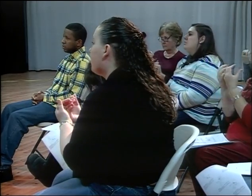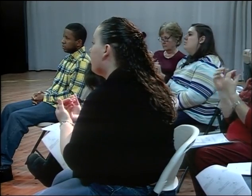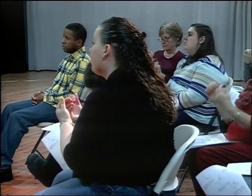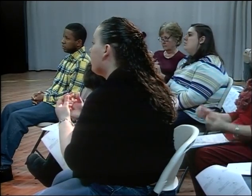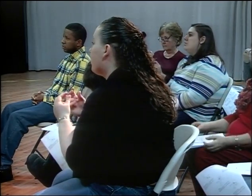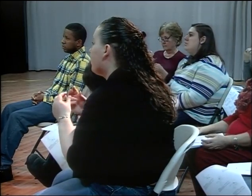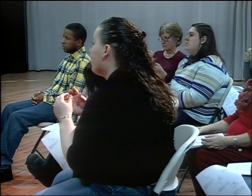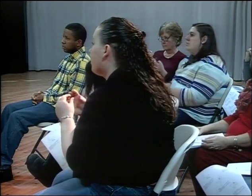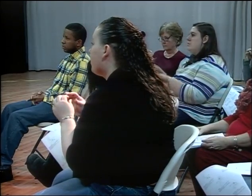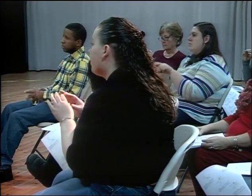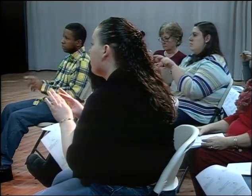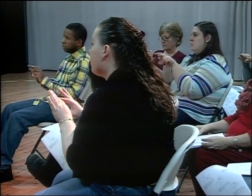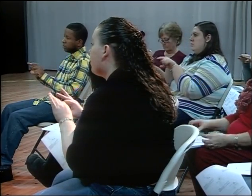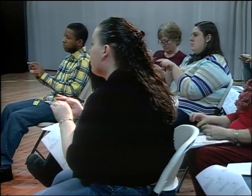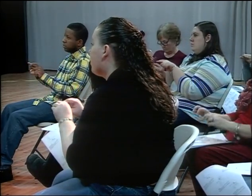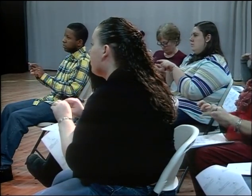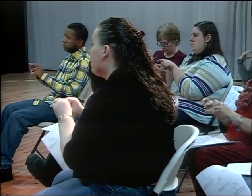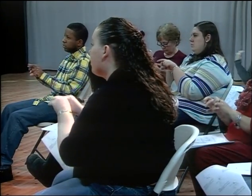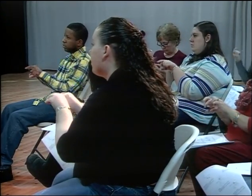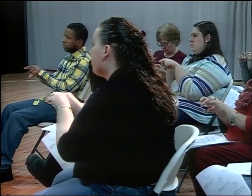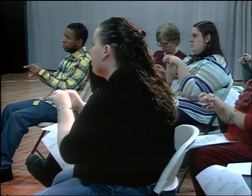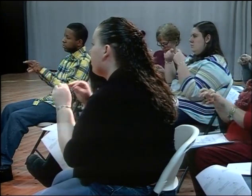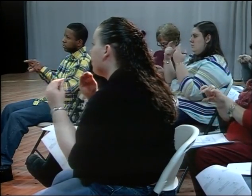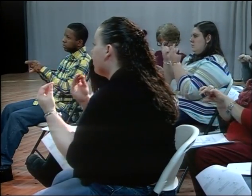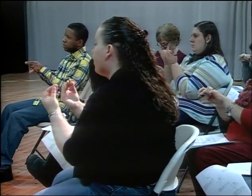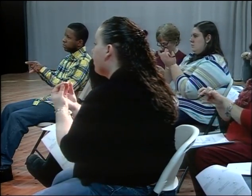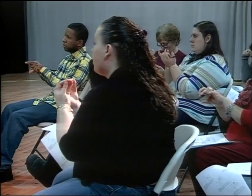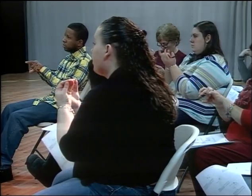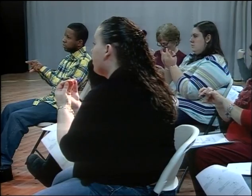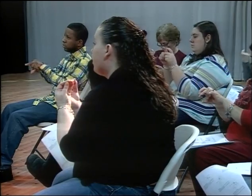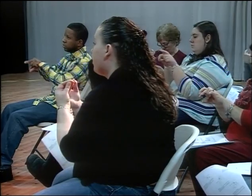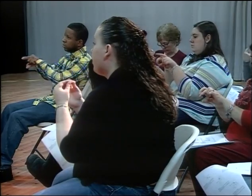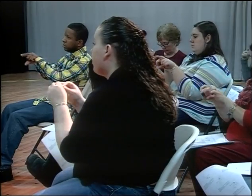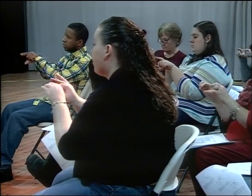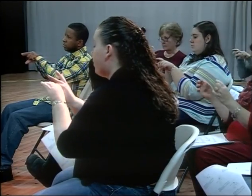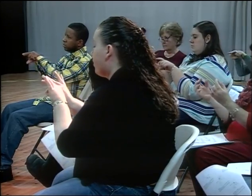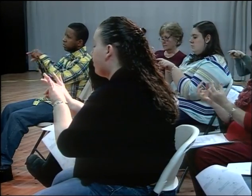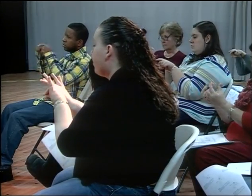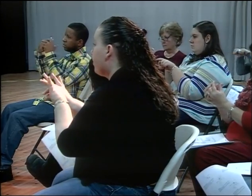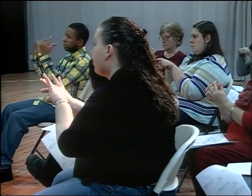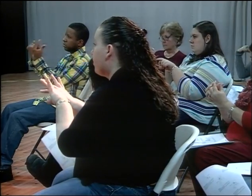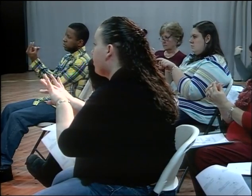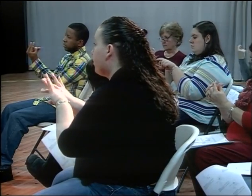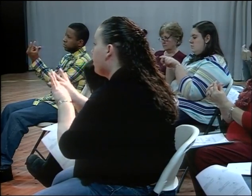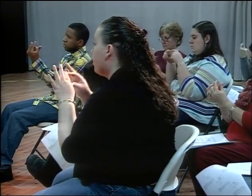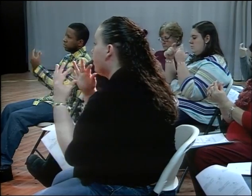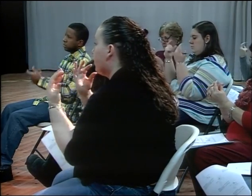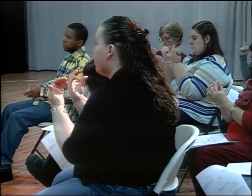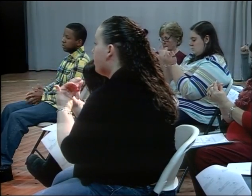Group is the same thing, but make your G's and together. Start with your thumbs together and turn them till your pinkies touch.